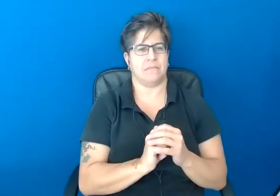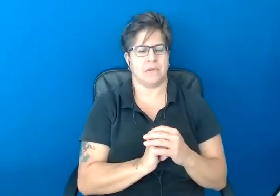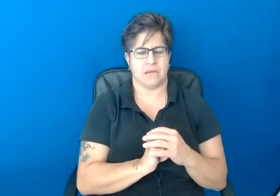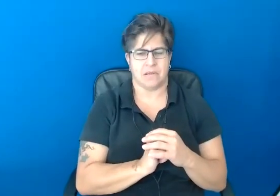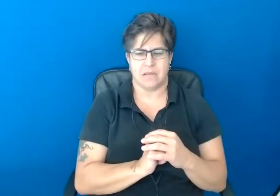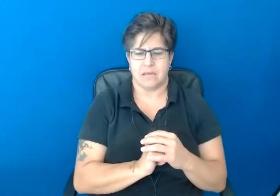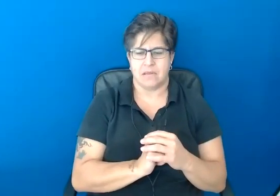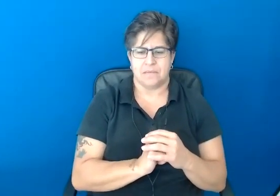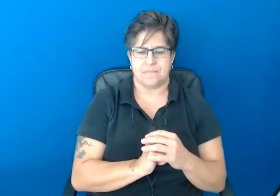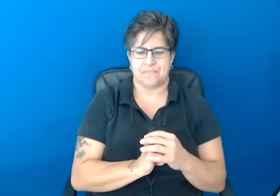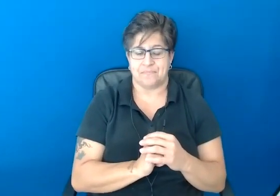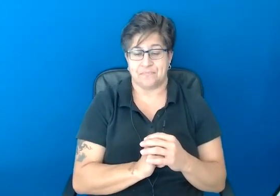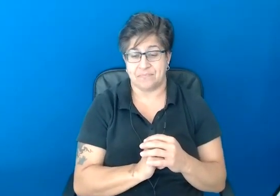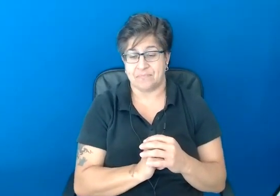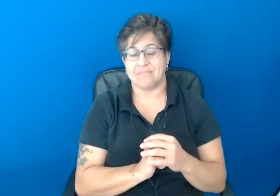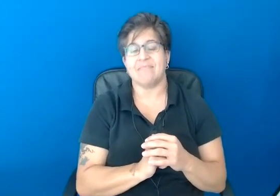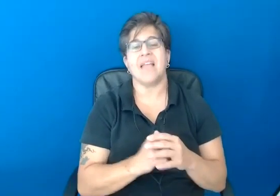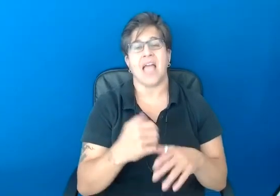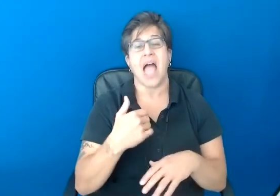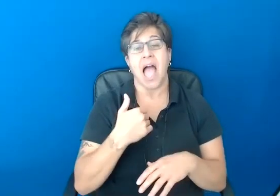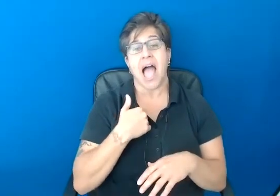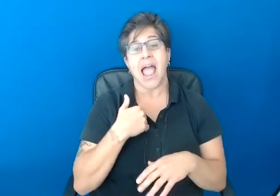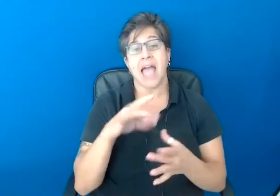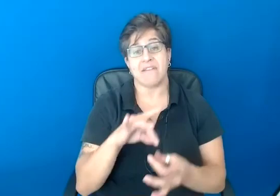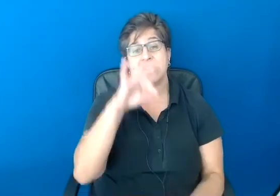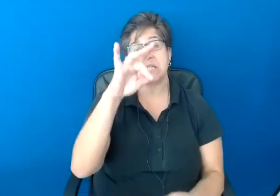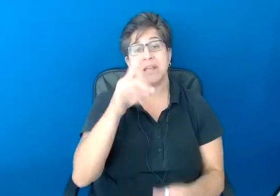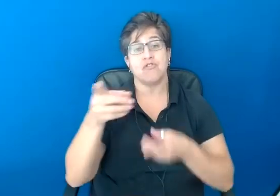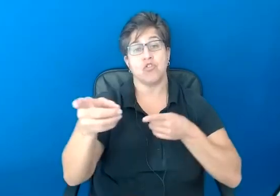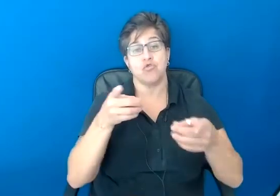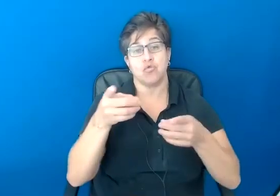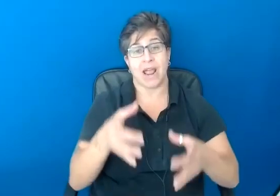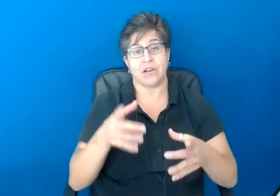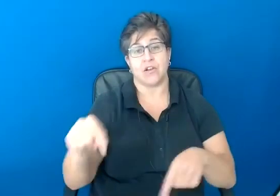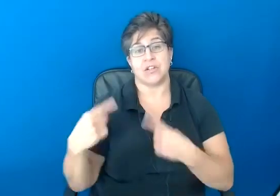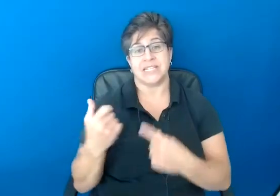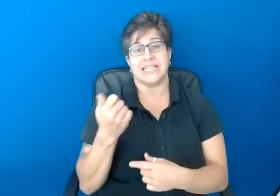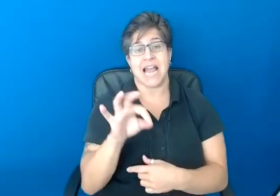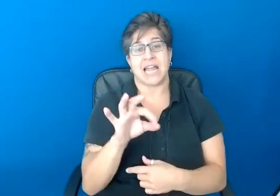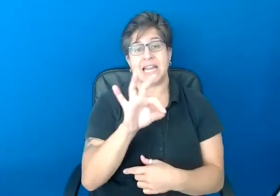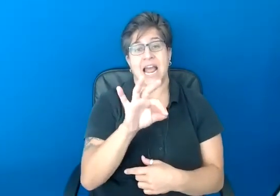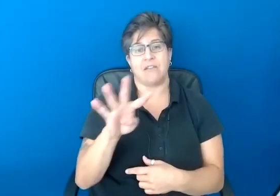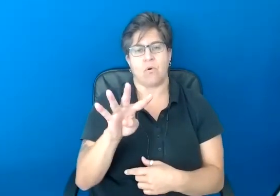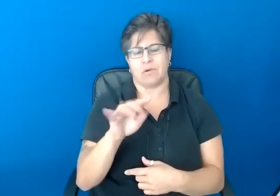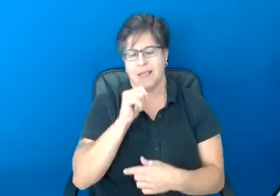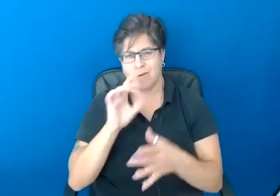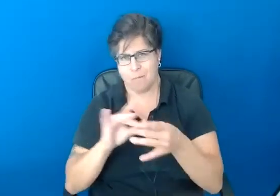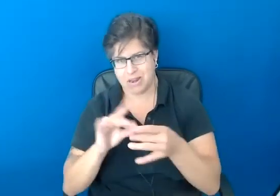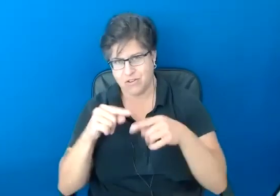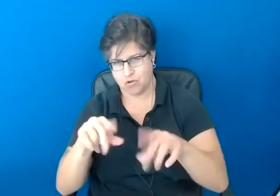who I work with. And many of us have outside people that we work with. I don't bring her into a meeting. I